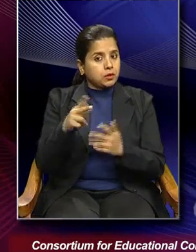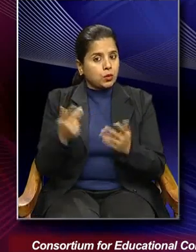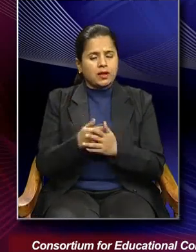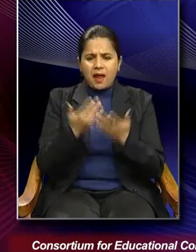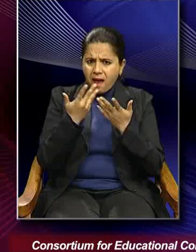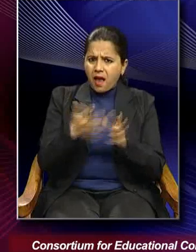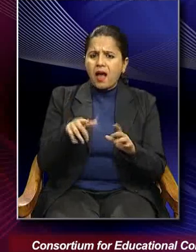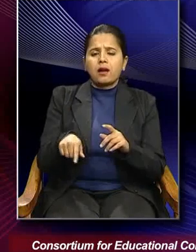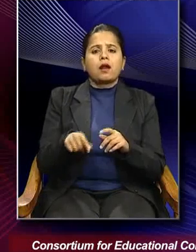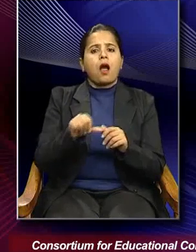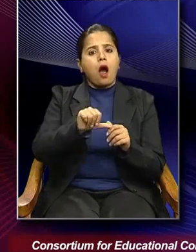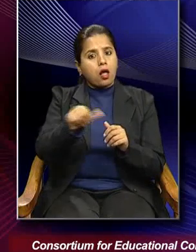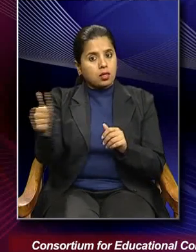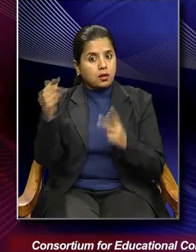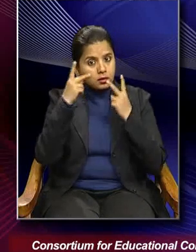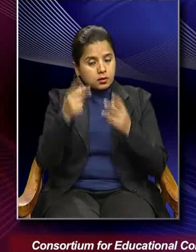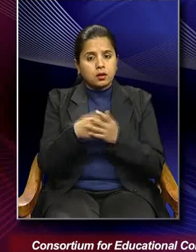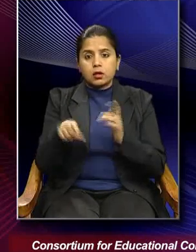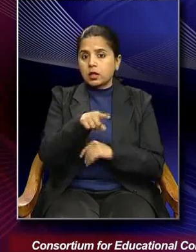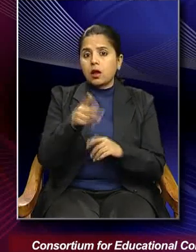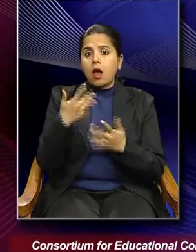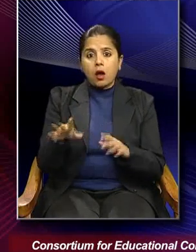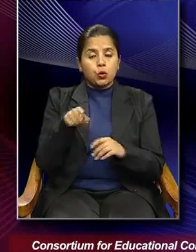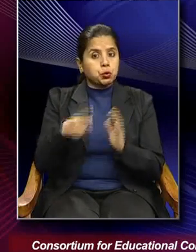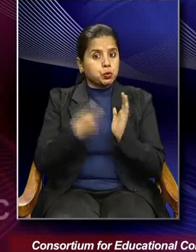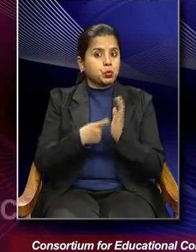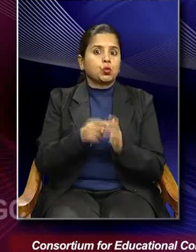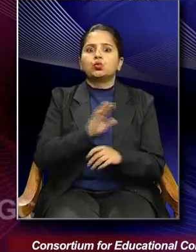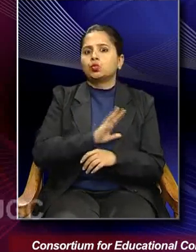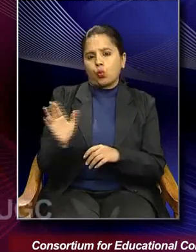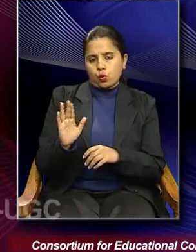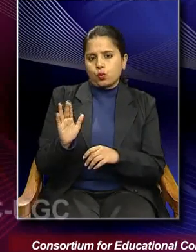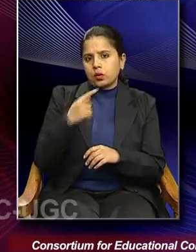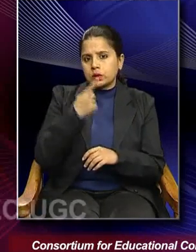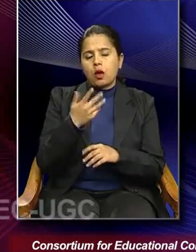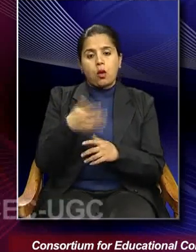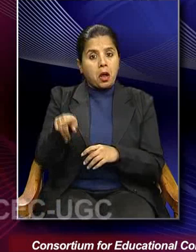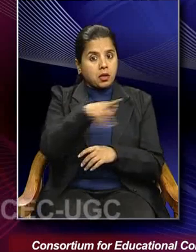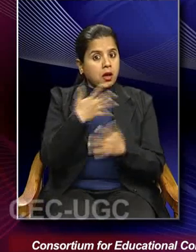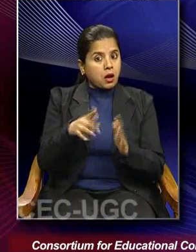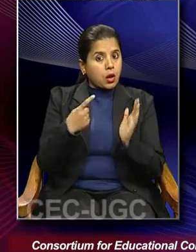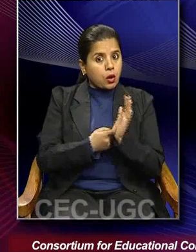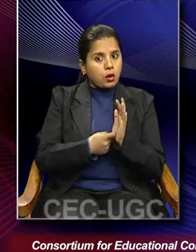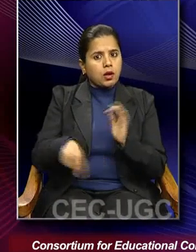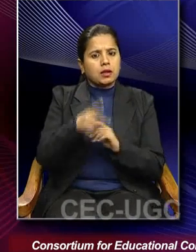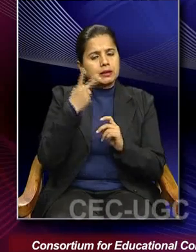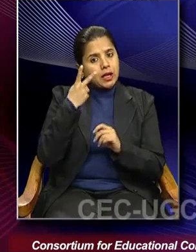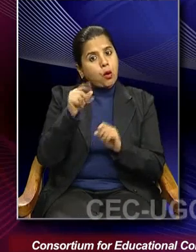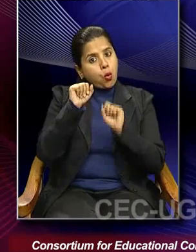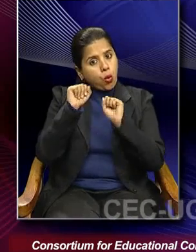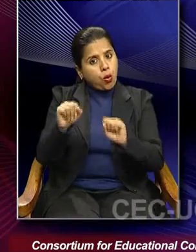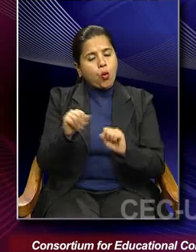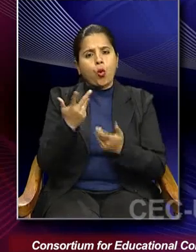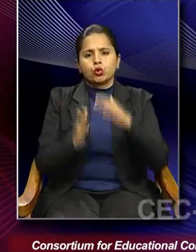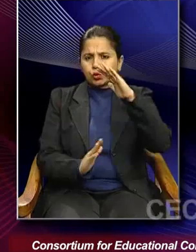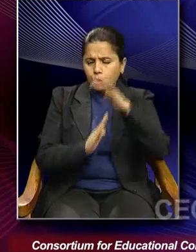any alternative, there shouldn't be any rule or any such rule that avoids or that